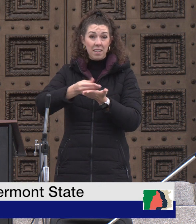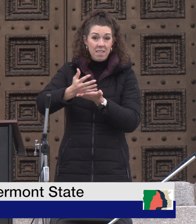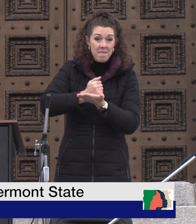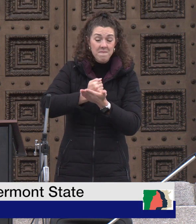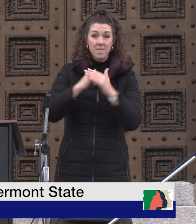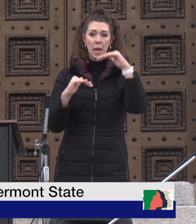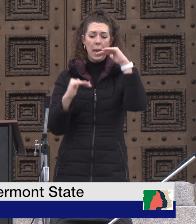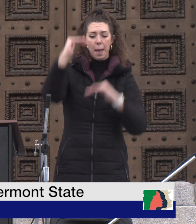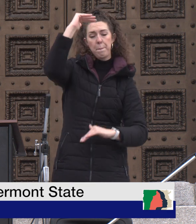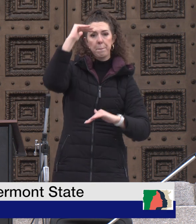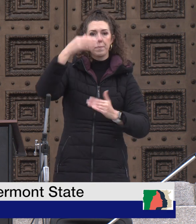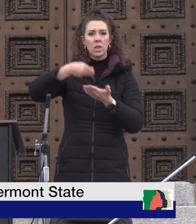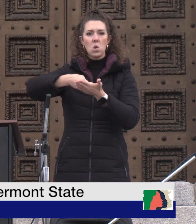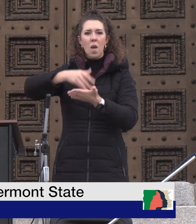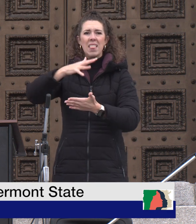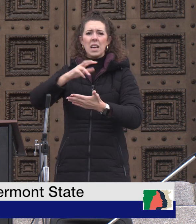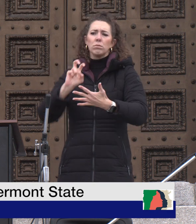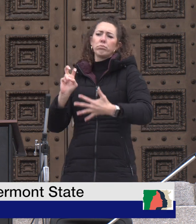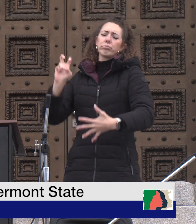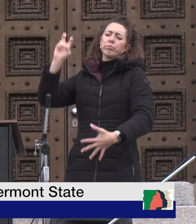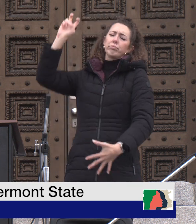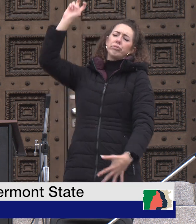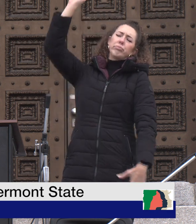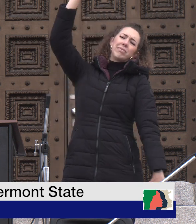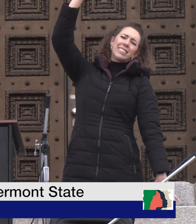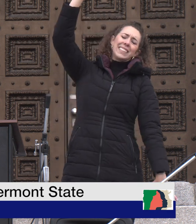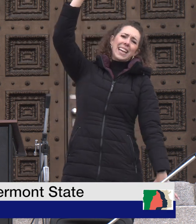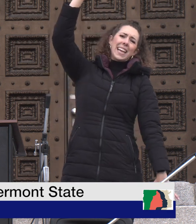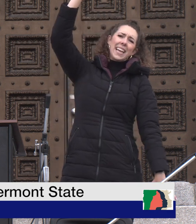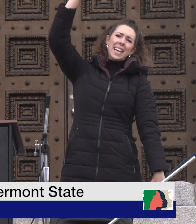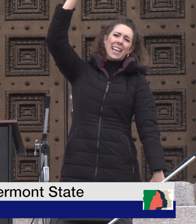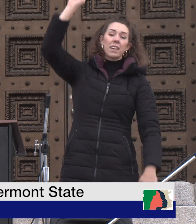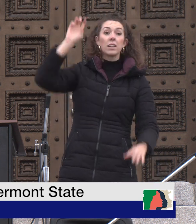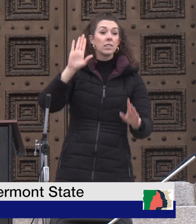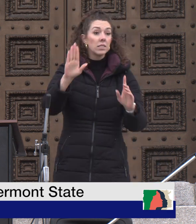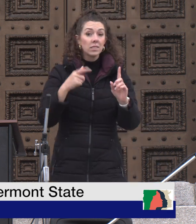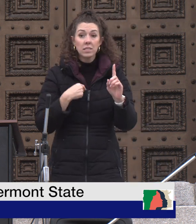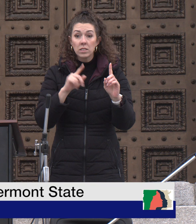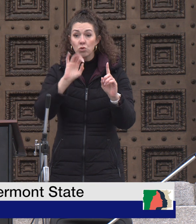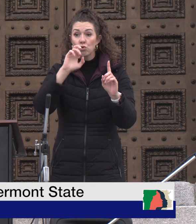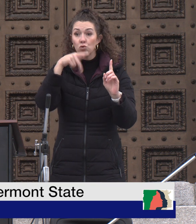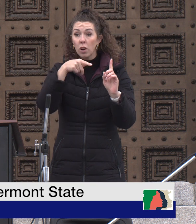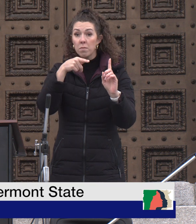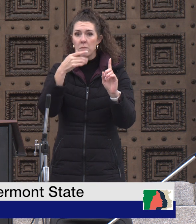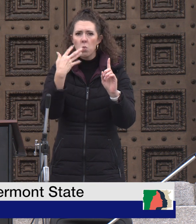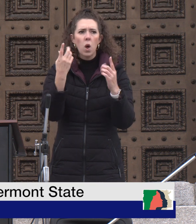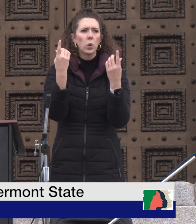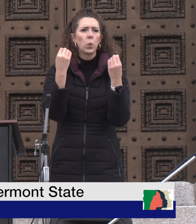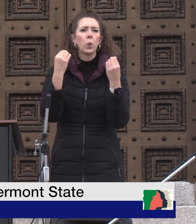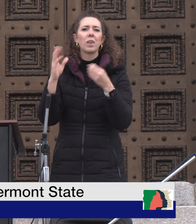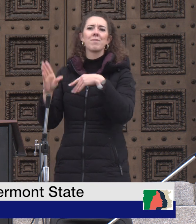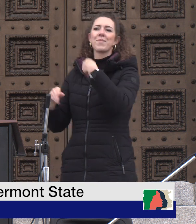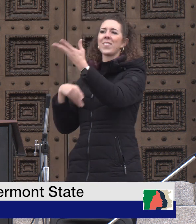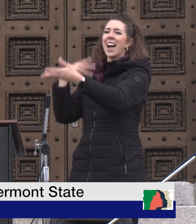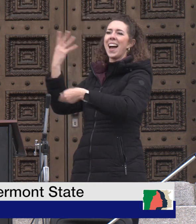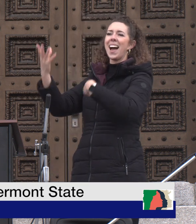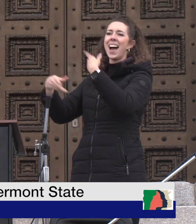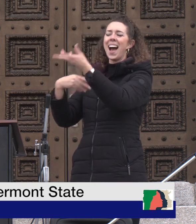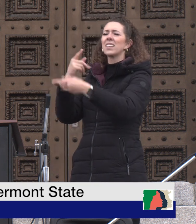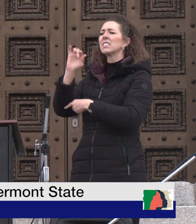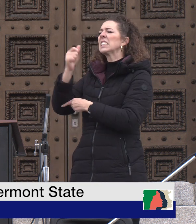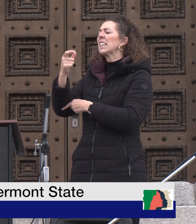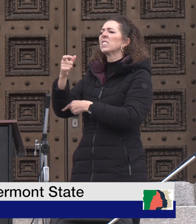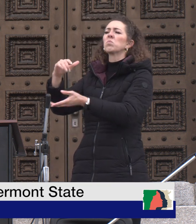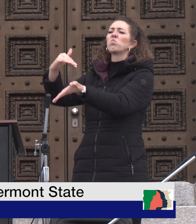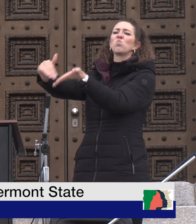people on top have never ever had it so good, Donald Trump wants to give massive tax breaks to the richest people and